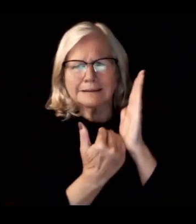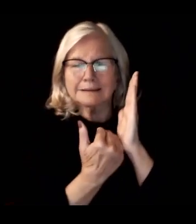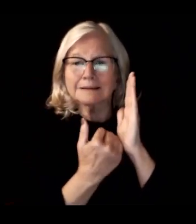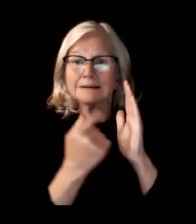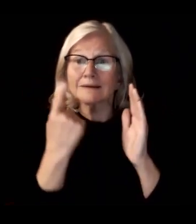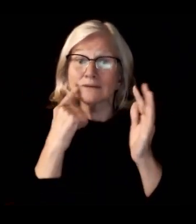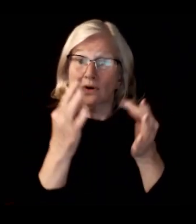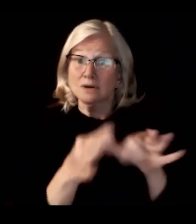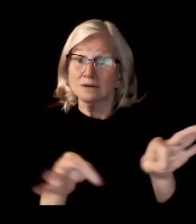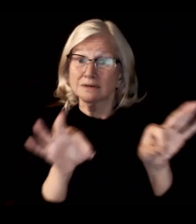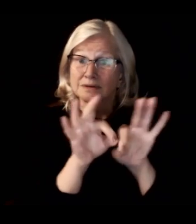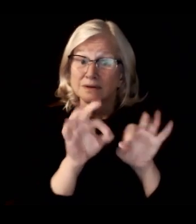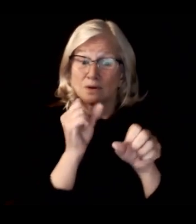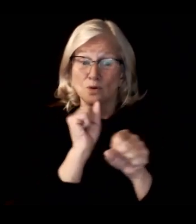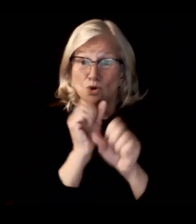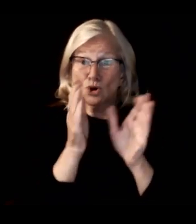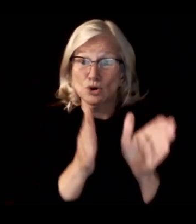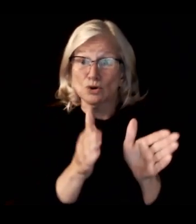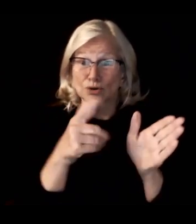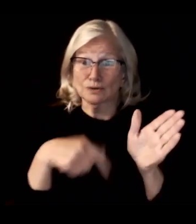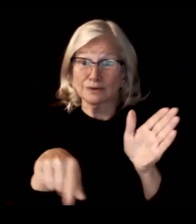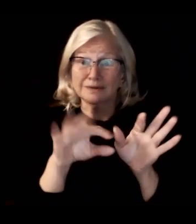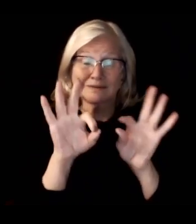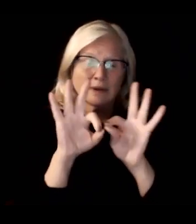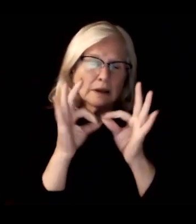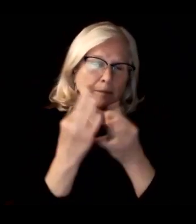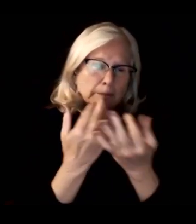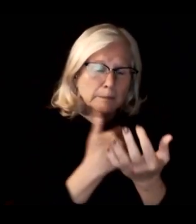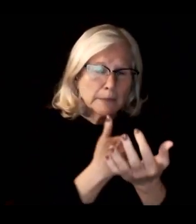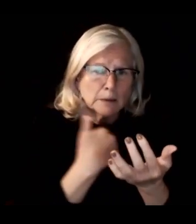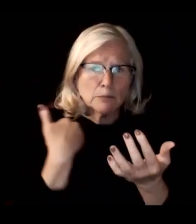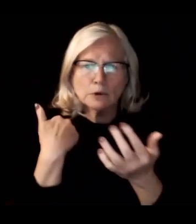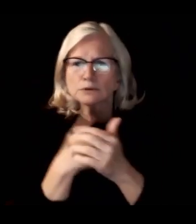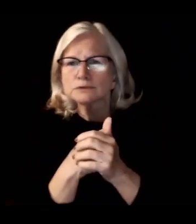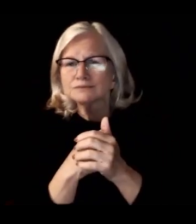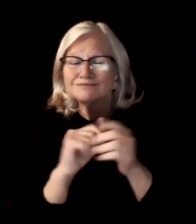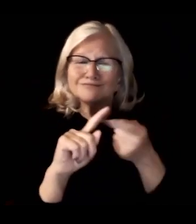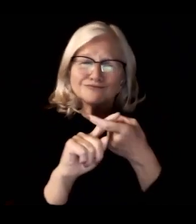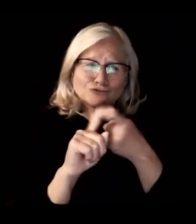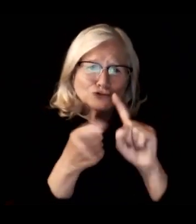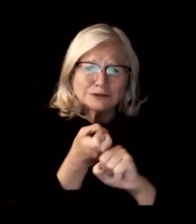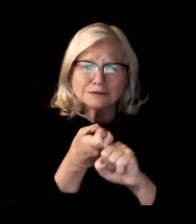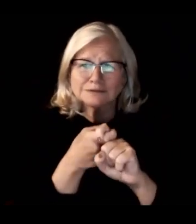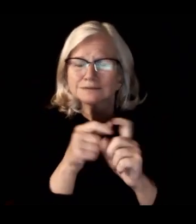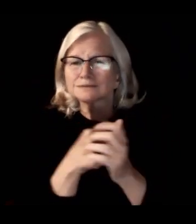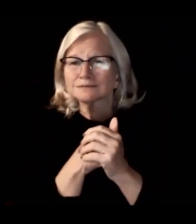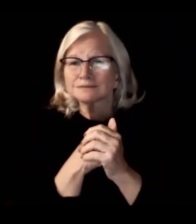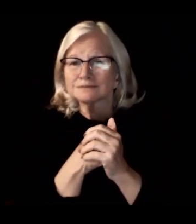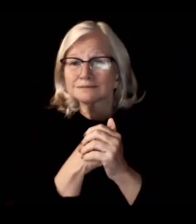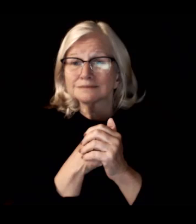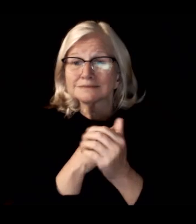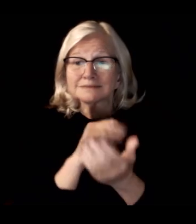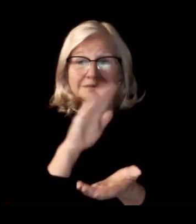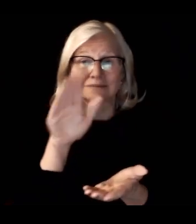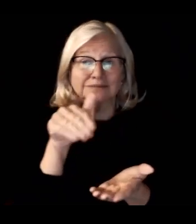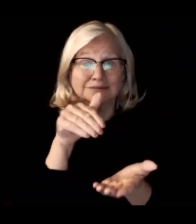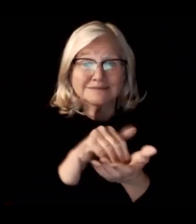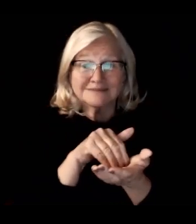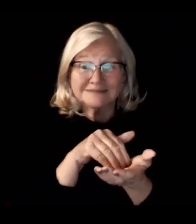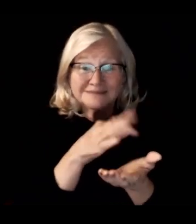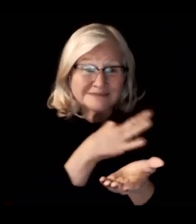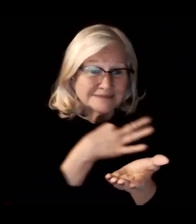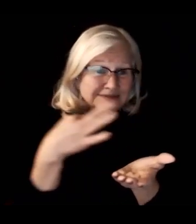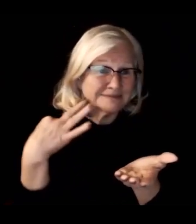friend, or volunteer who has previously actively engaged with a resident or is committed to